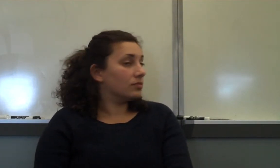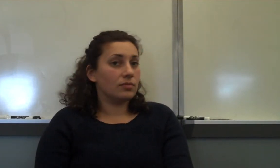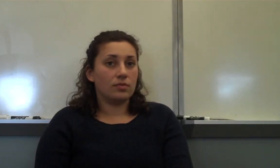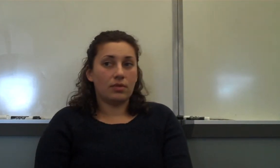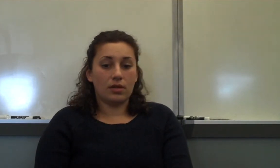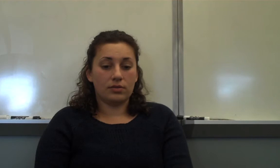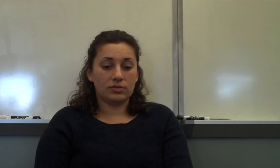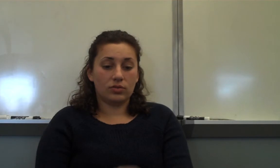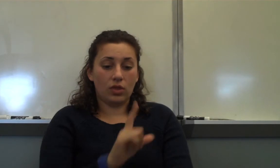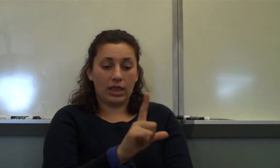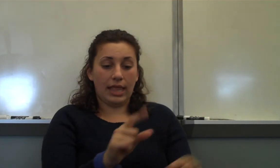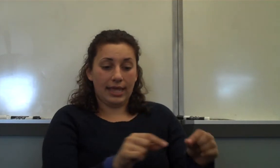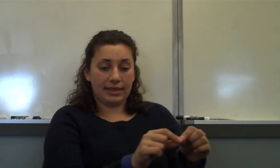The width is the shorter side.